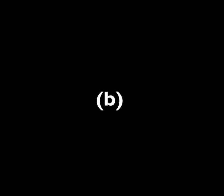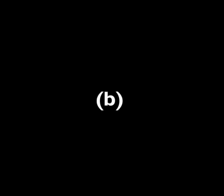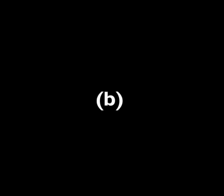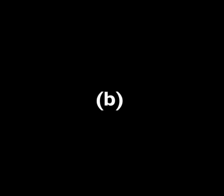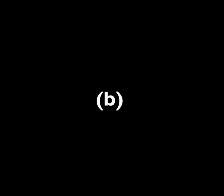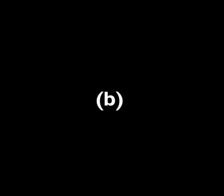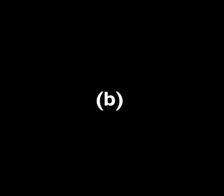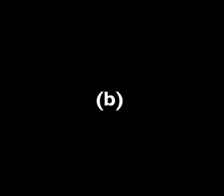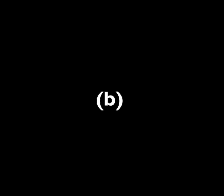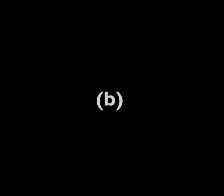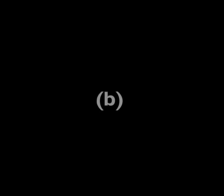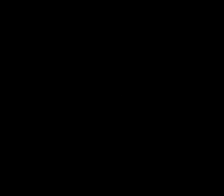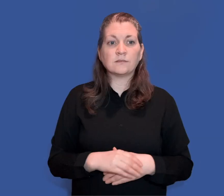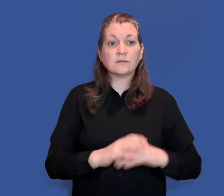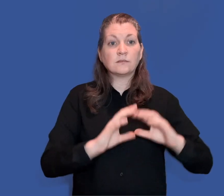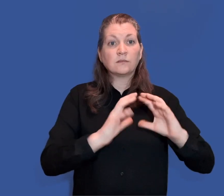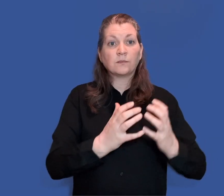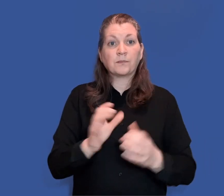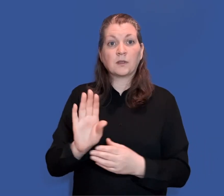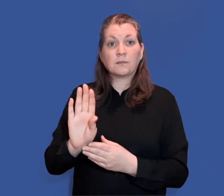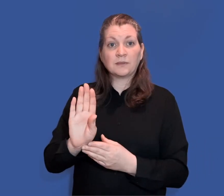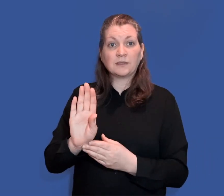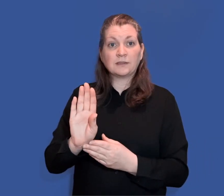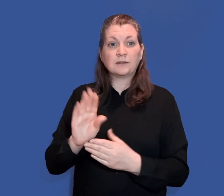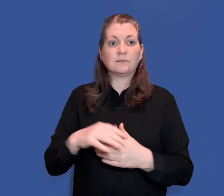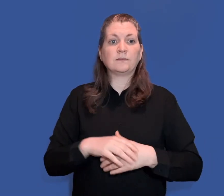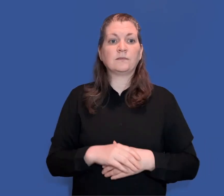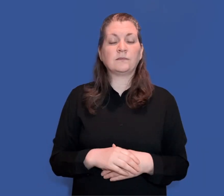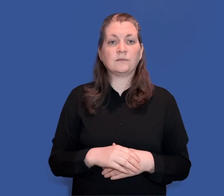which has a proposed budget of $40 million.